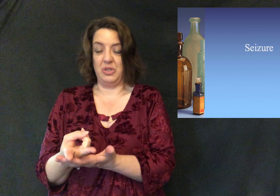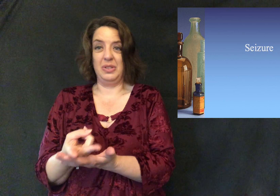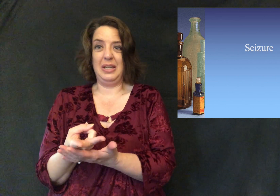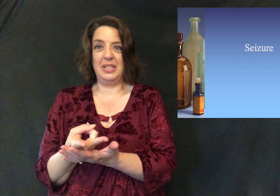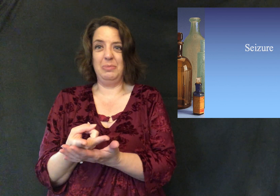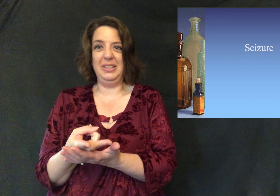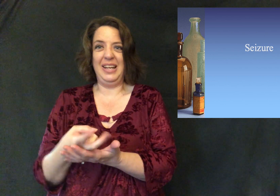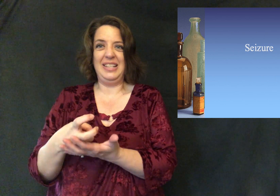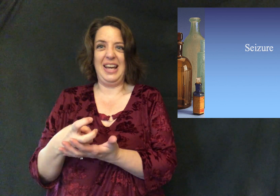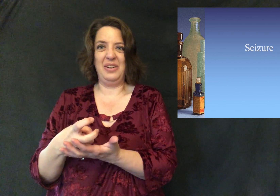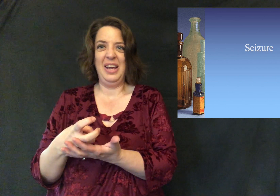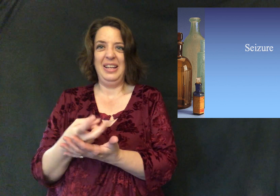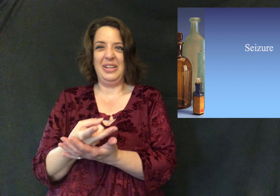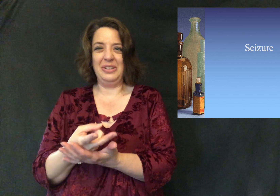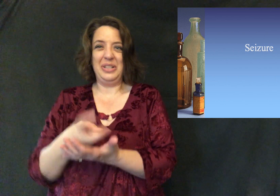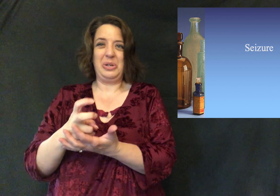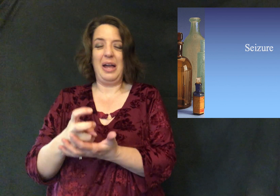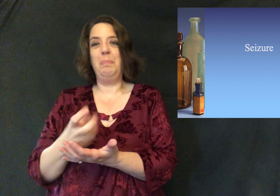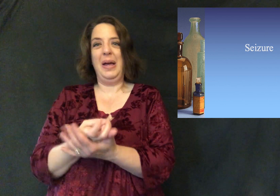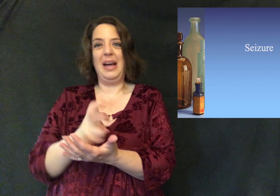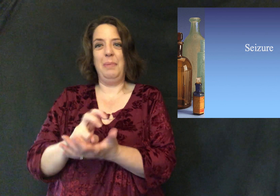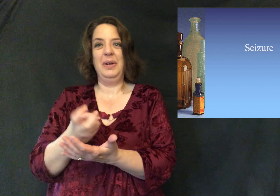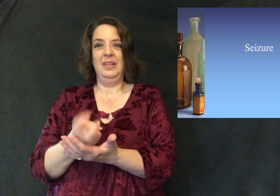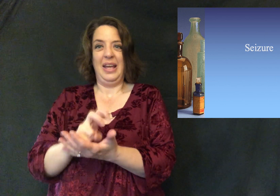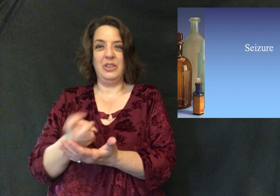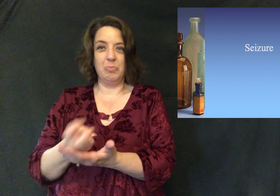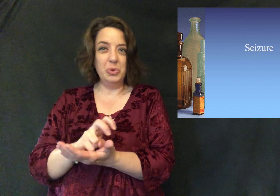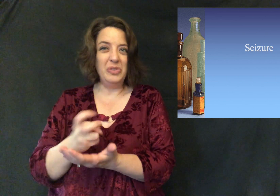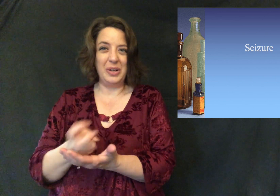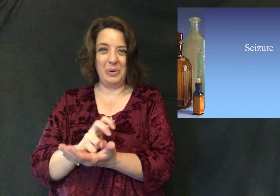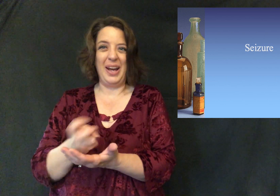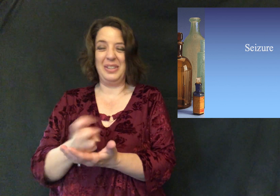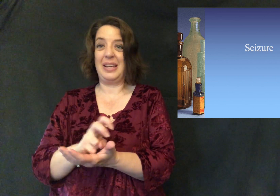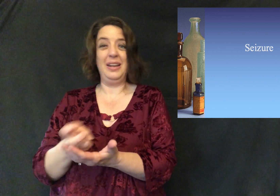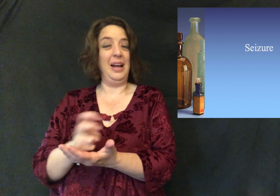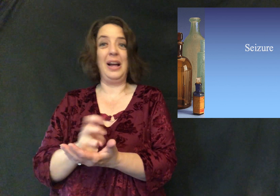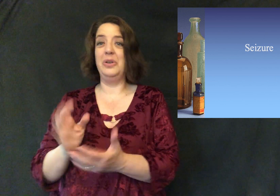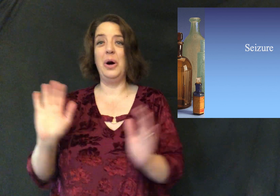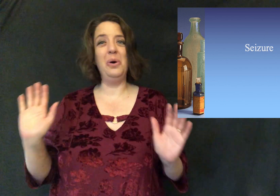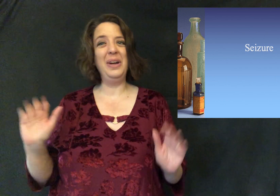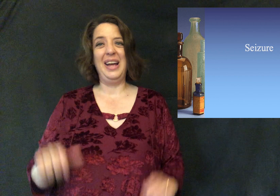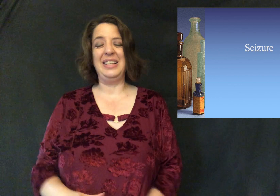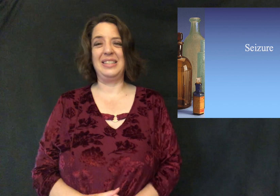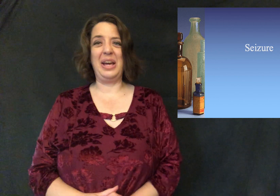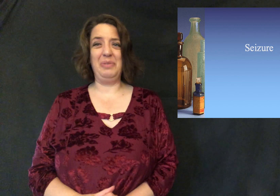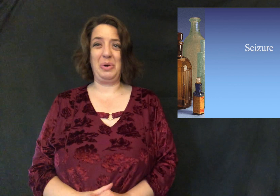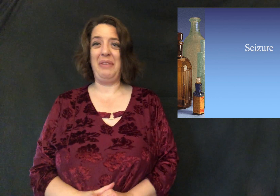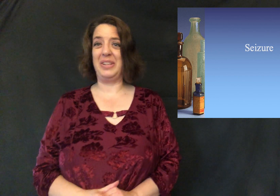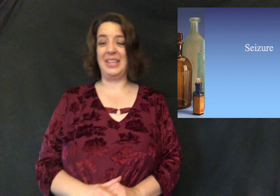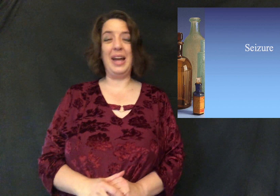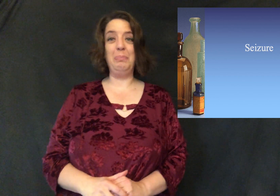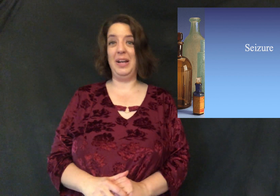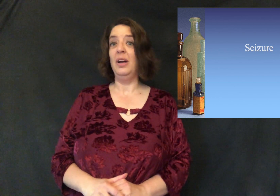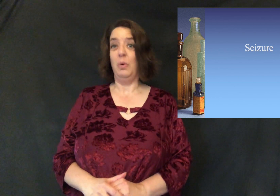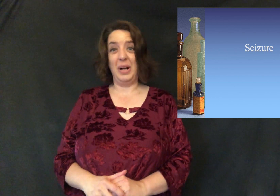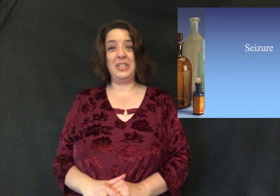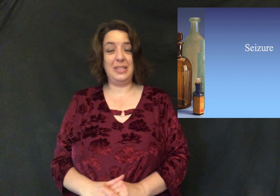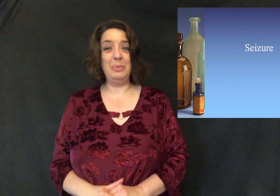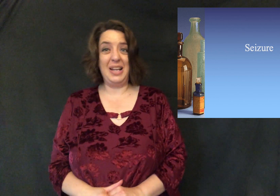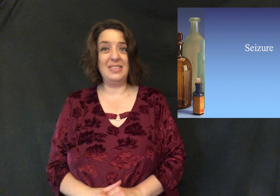instead of somebody laying down, now their legs are kind of bent up and they're moving around. It's kind of, I know it's kind of a graphic sign, but watching somebody have